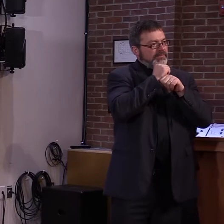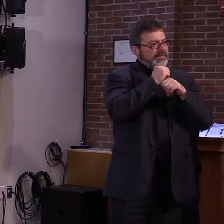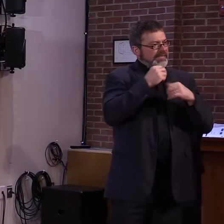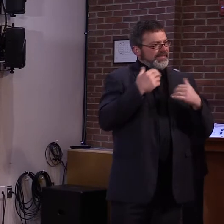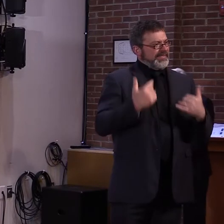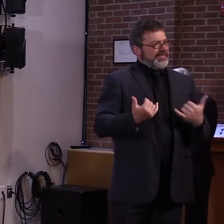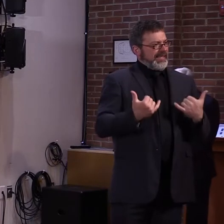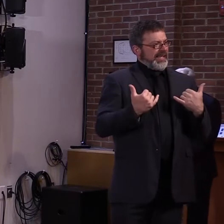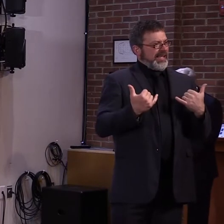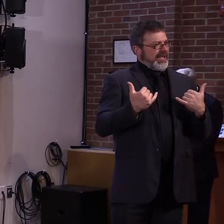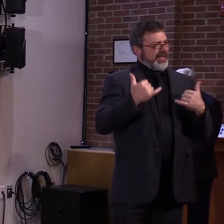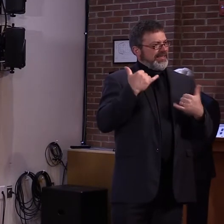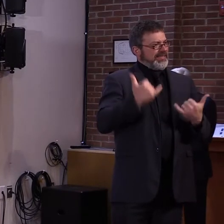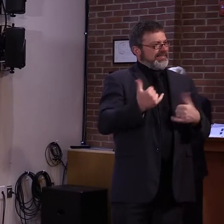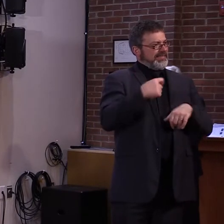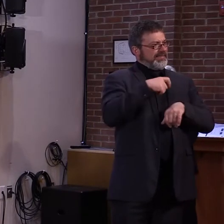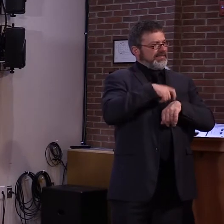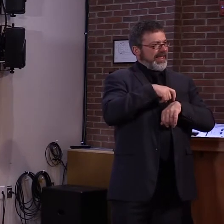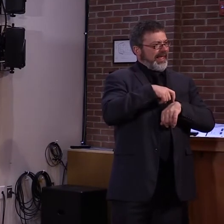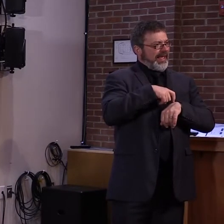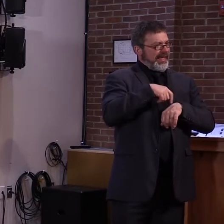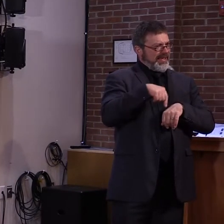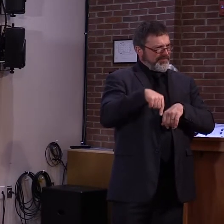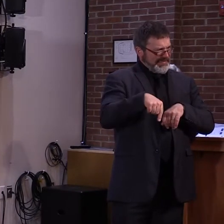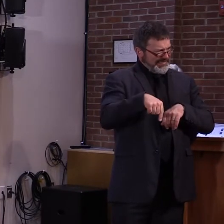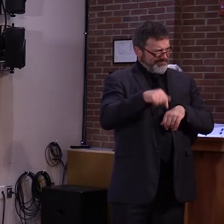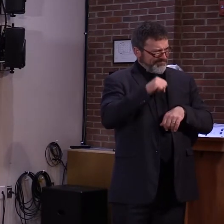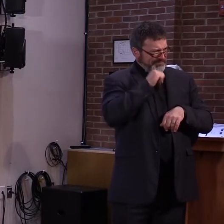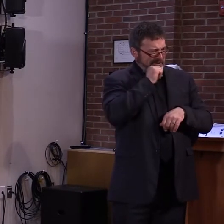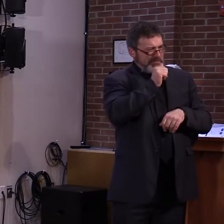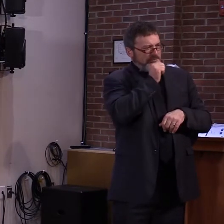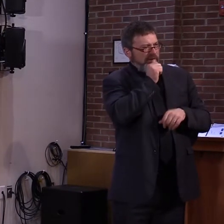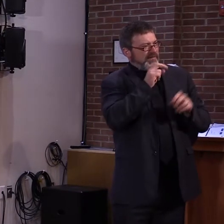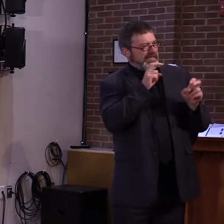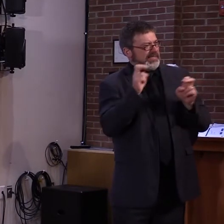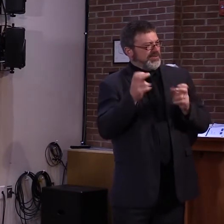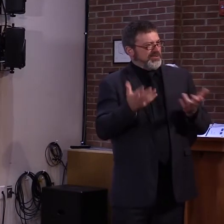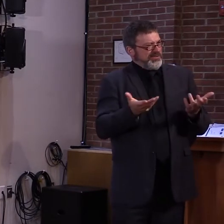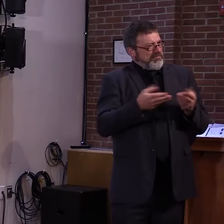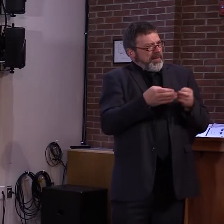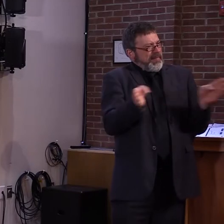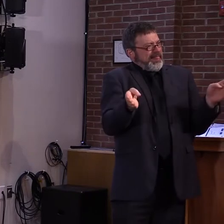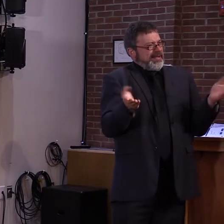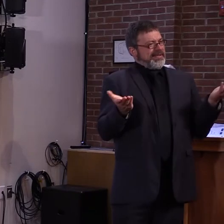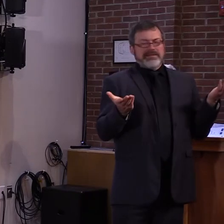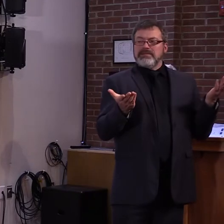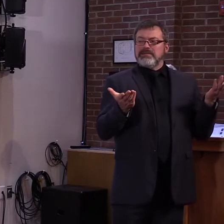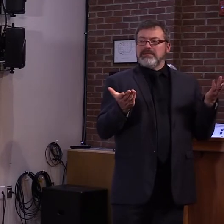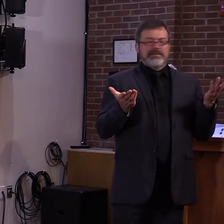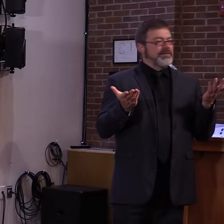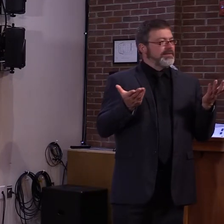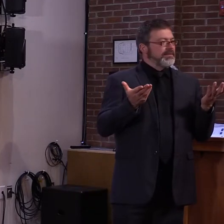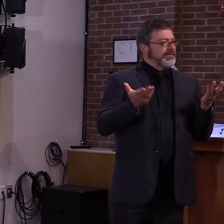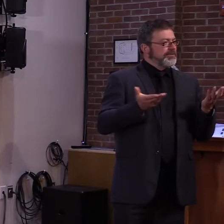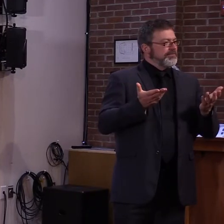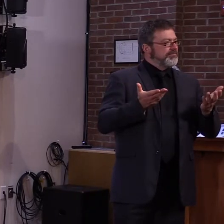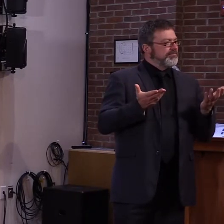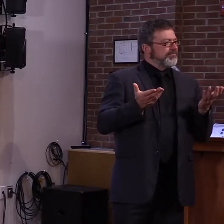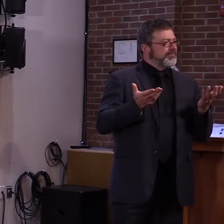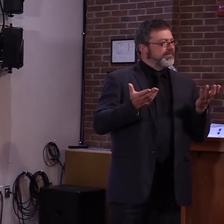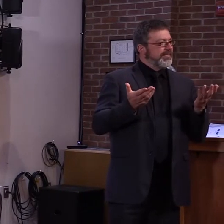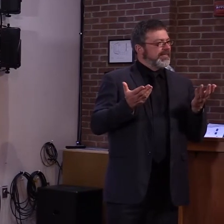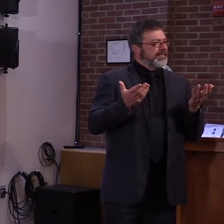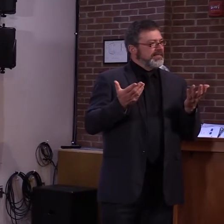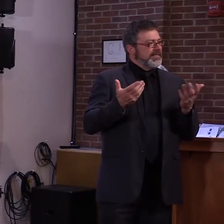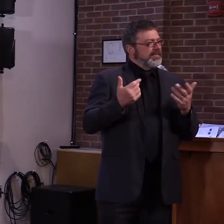Do you believe that Vermont NEA members should actually identify their own school districts, which they are saying are totally